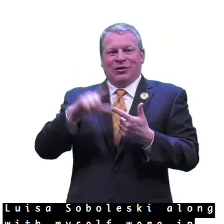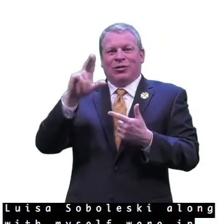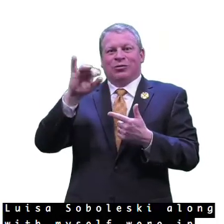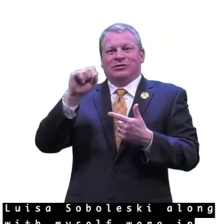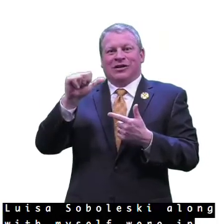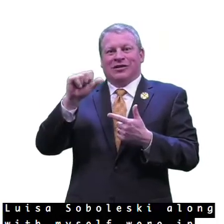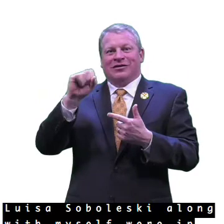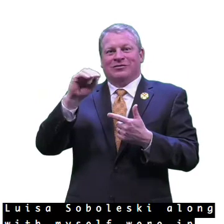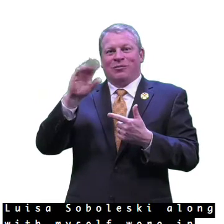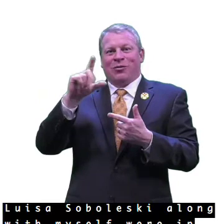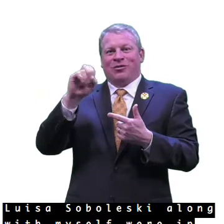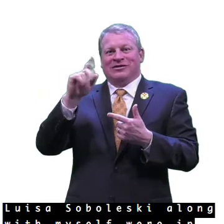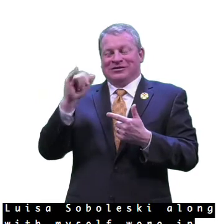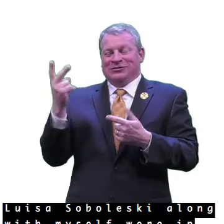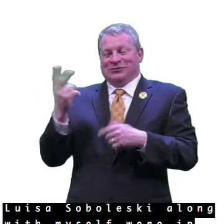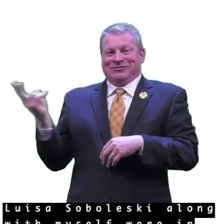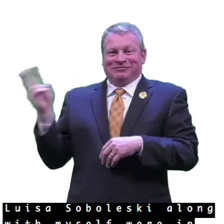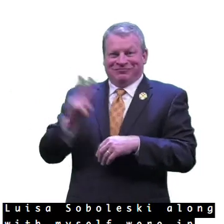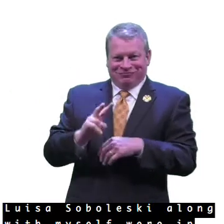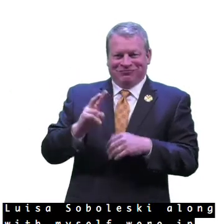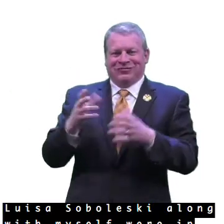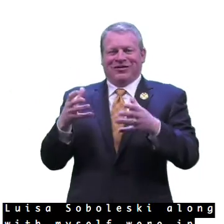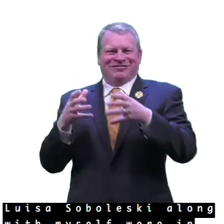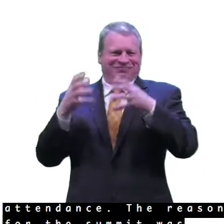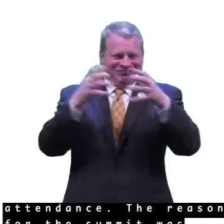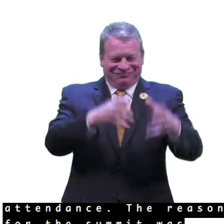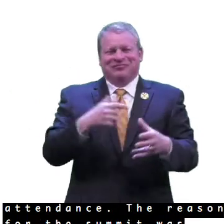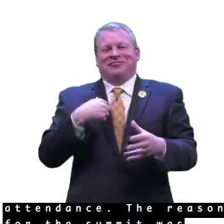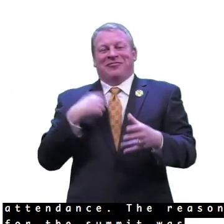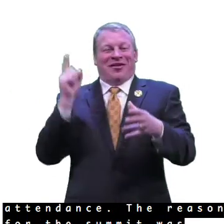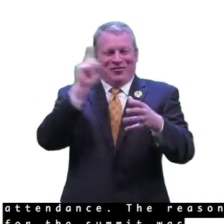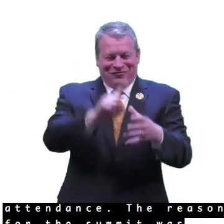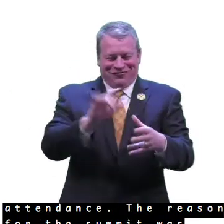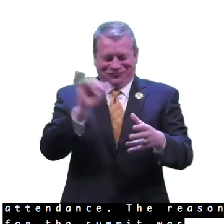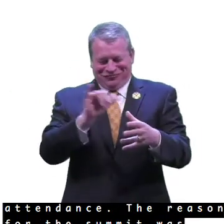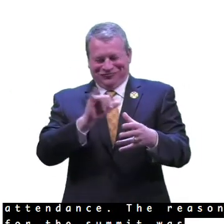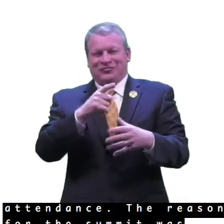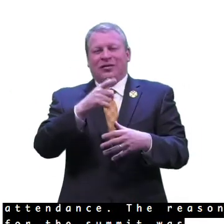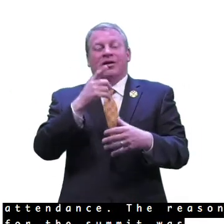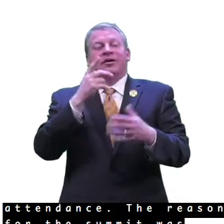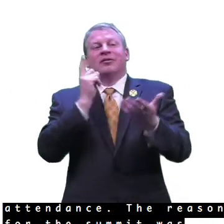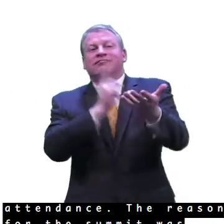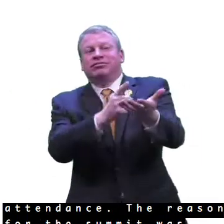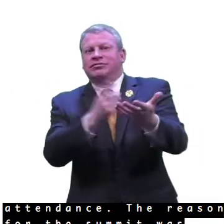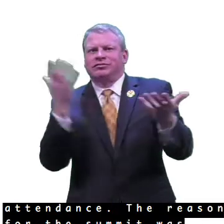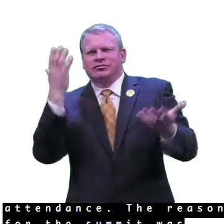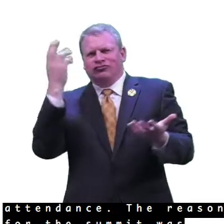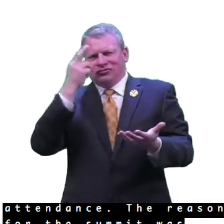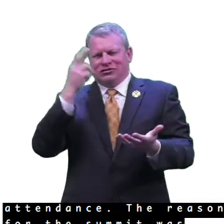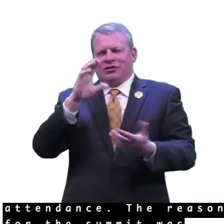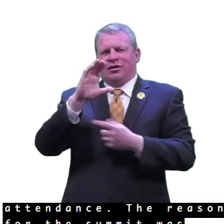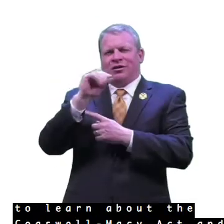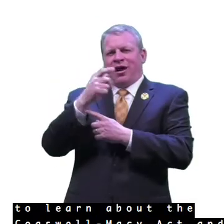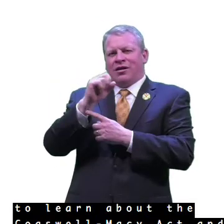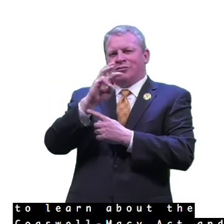Soboleski, along with myself, were in attendance. The reason for the summit was to learn about